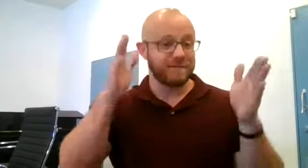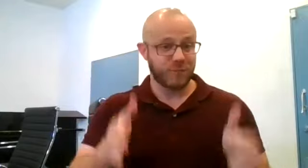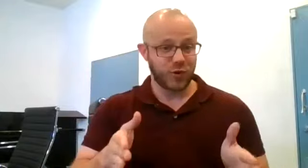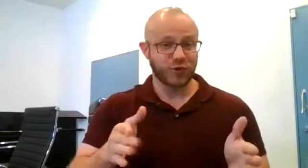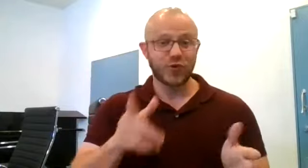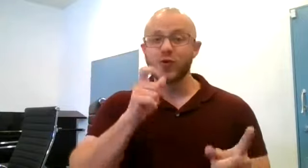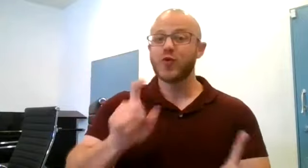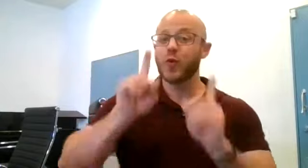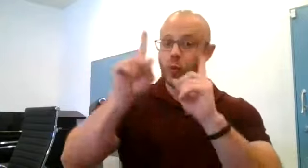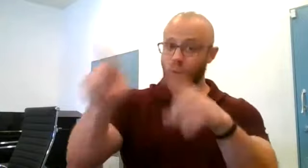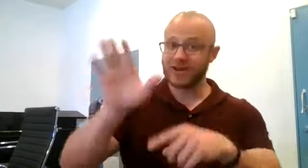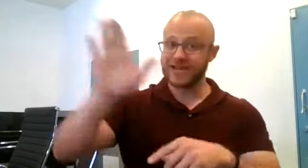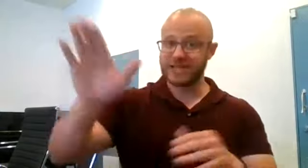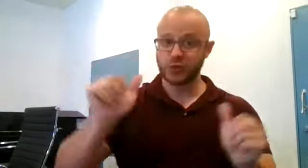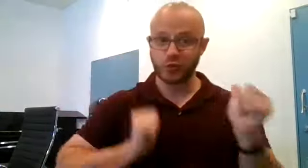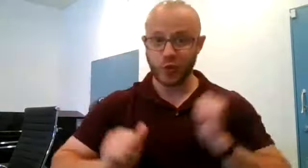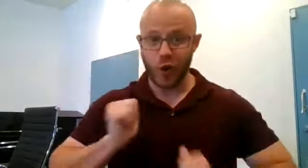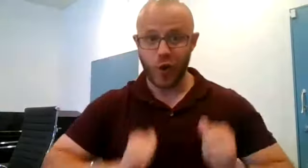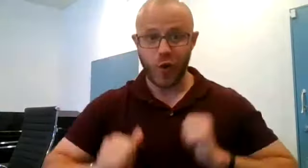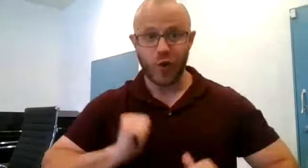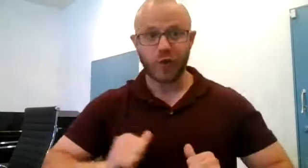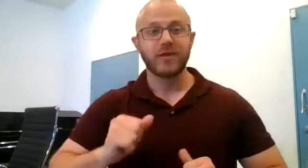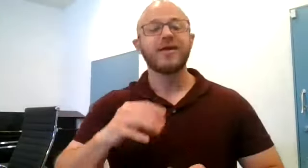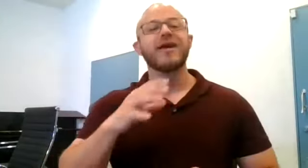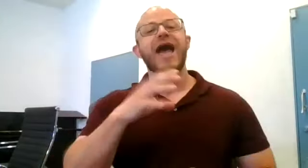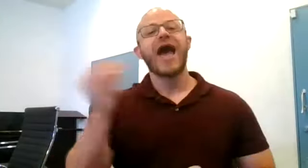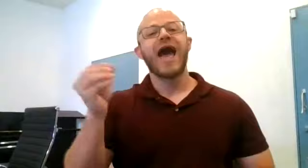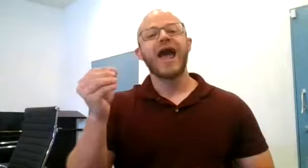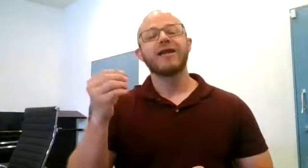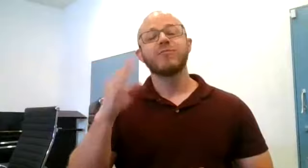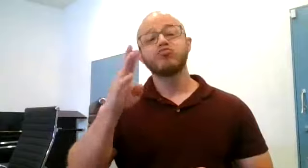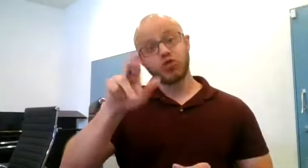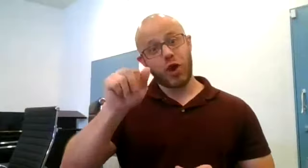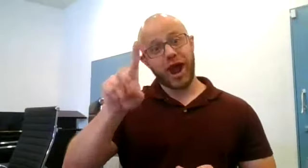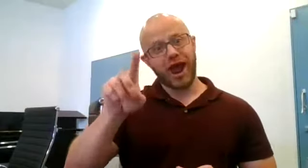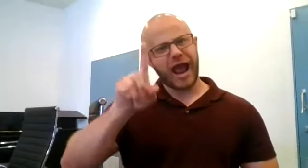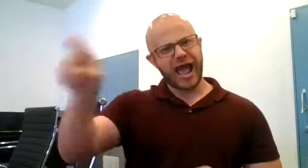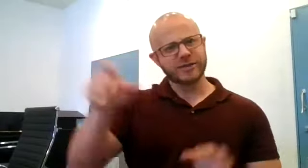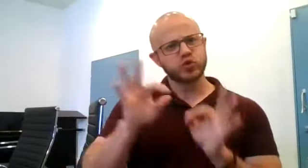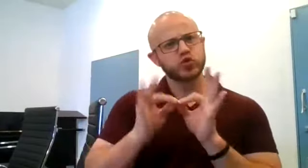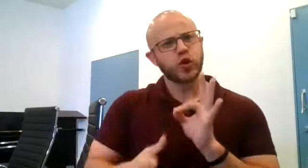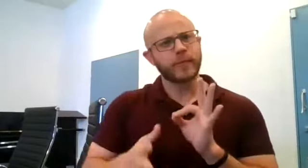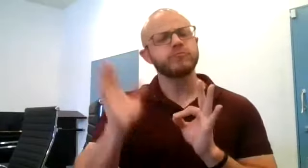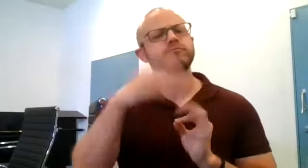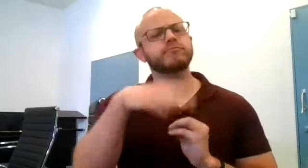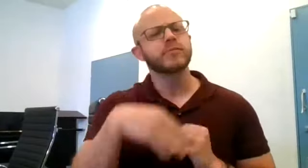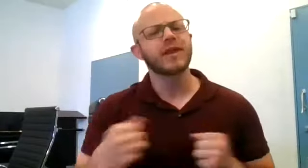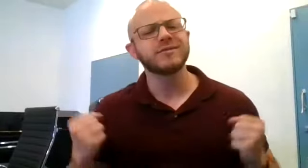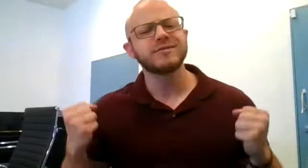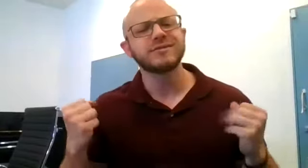He has a deaf person who went to his show, and Brad asked the